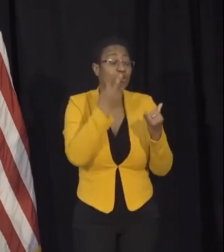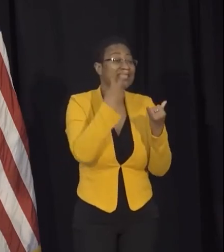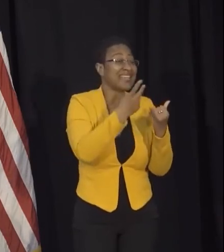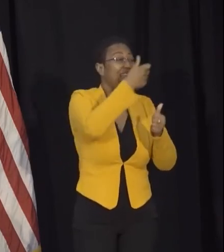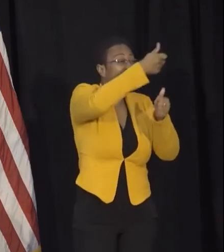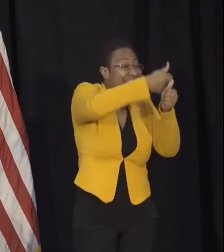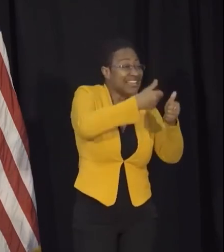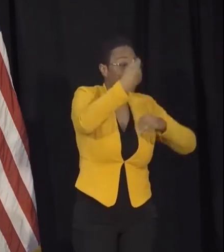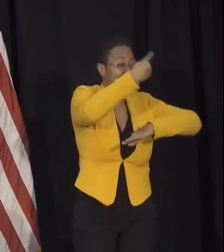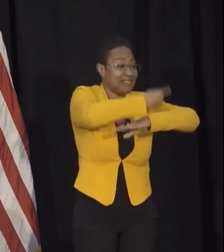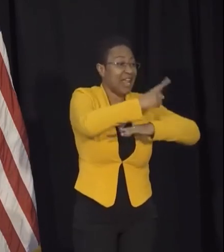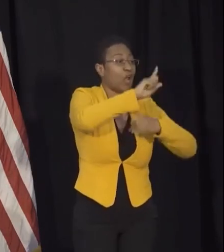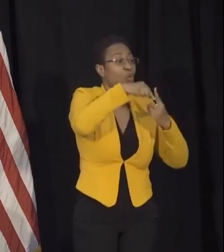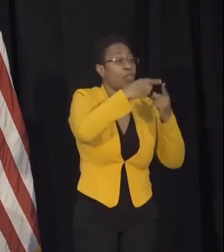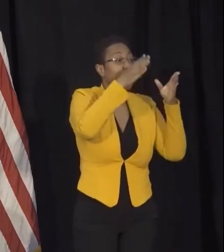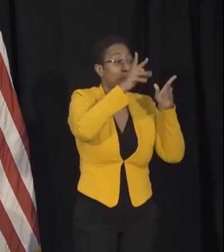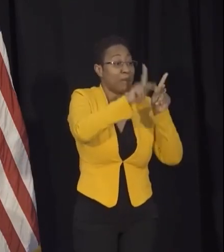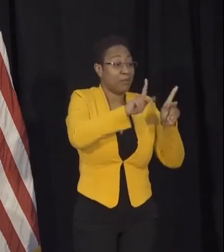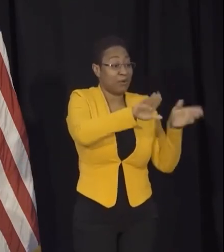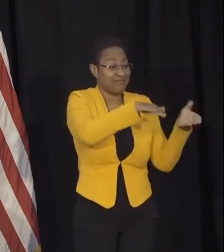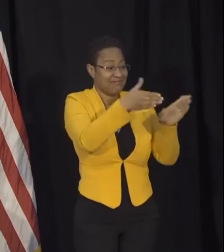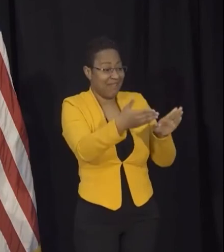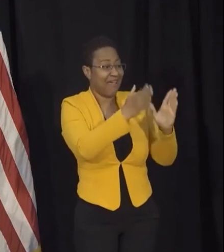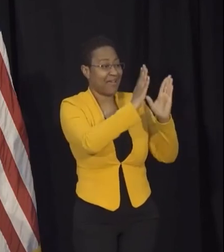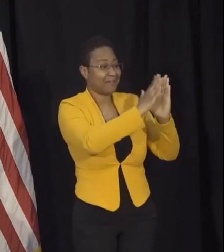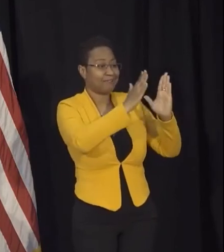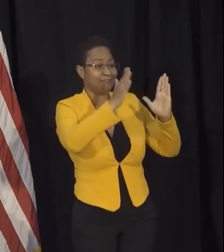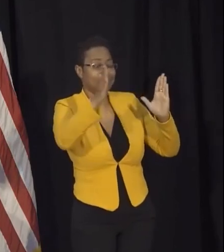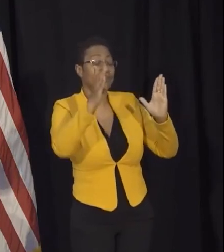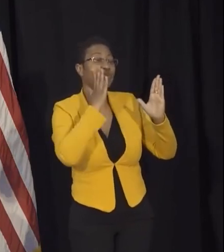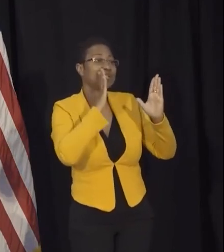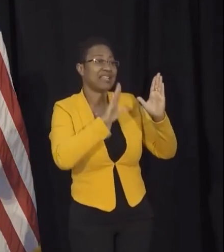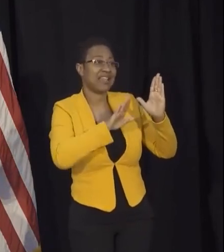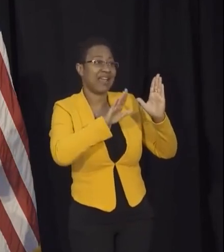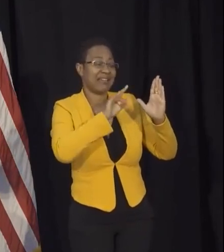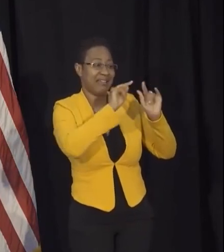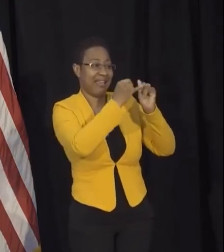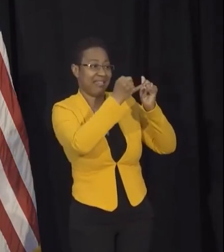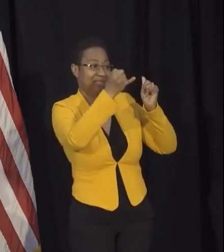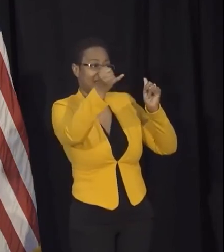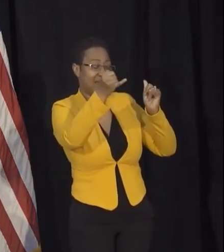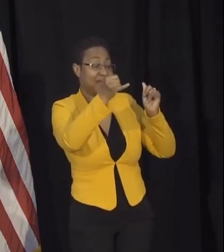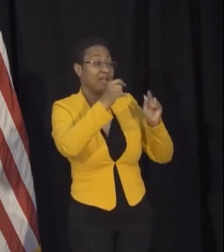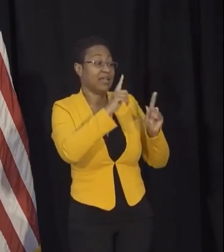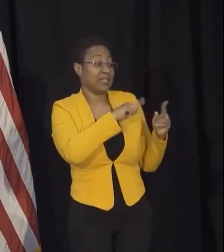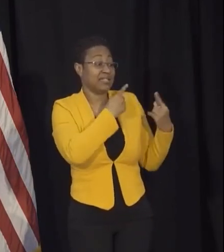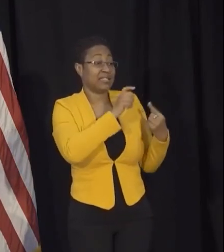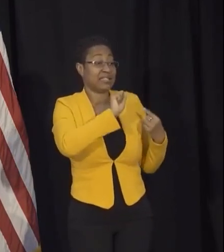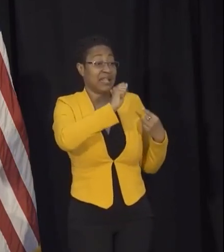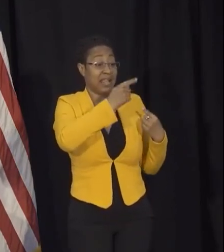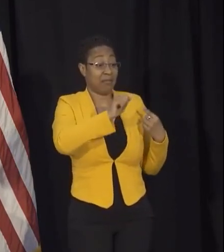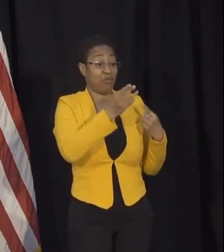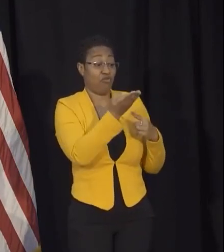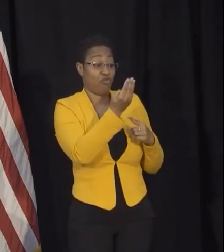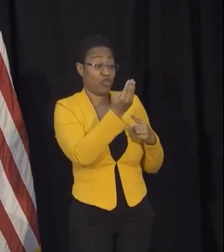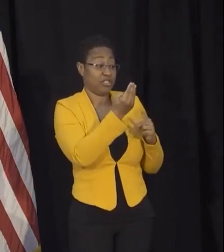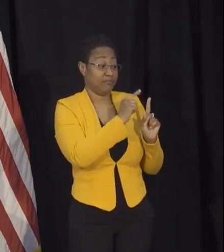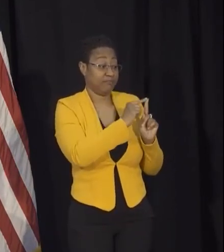the fatalities occurred and so you can see the trend line. But what that trend line will show is that since April